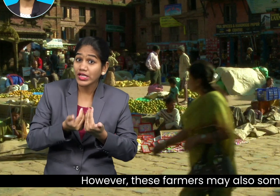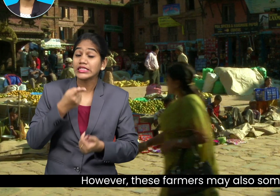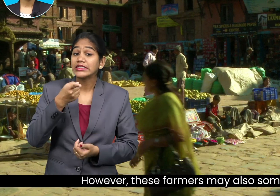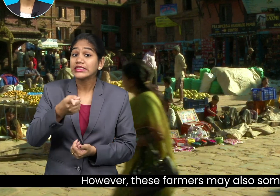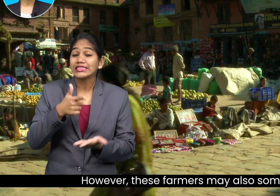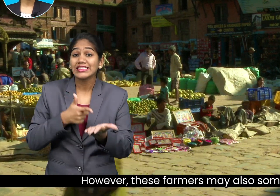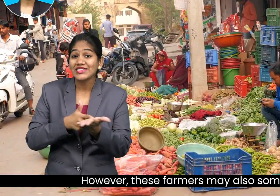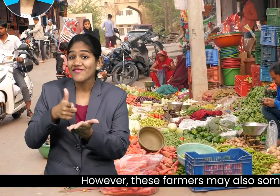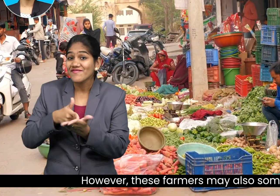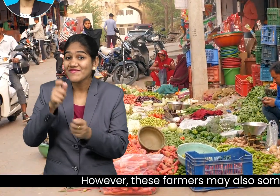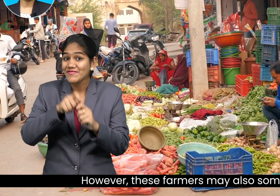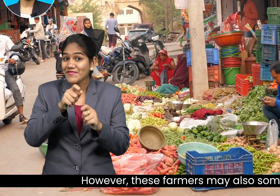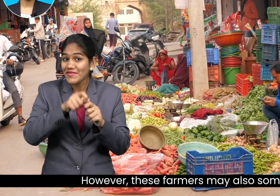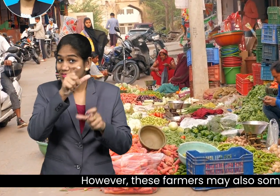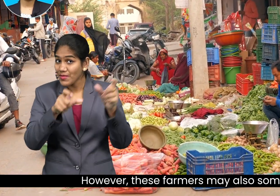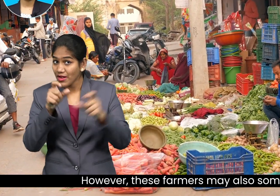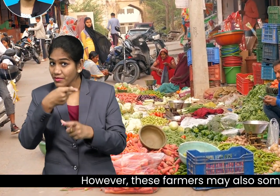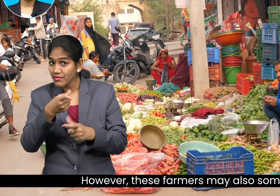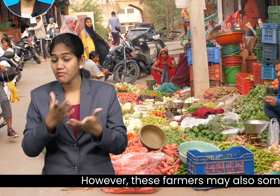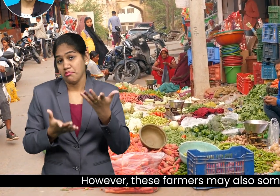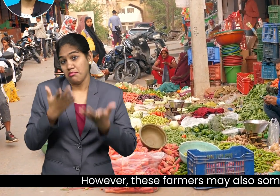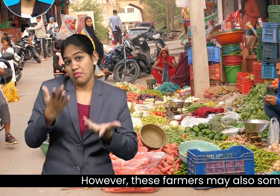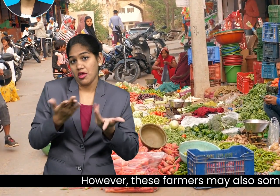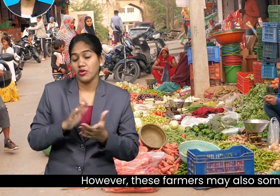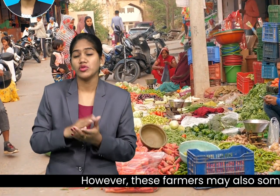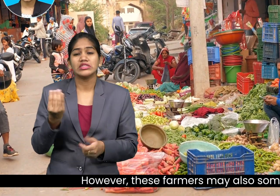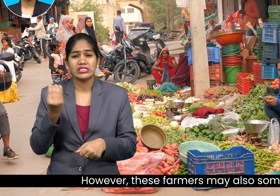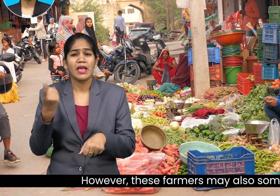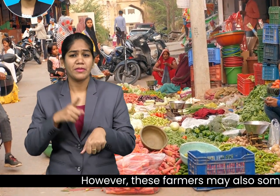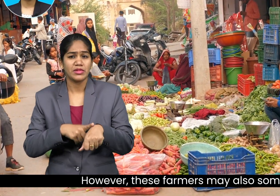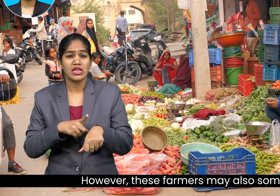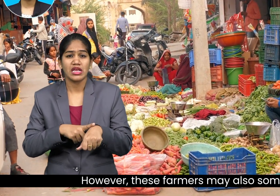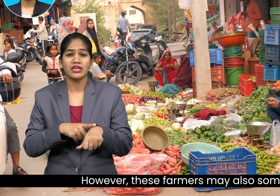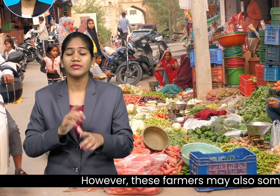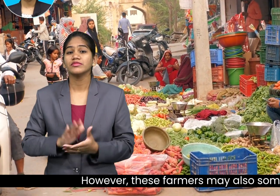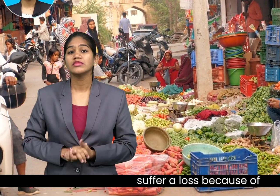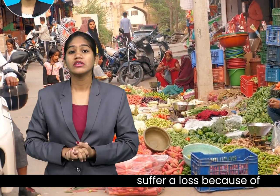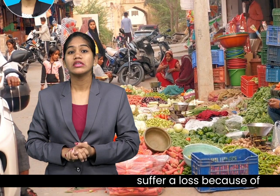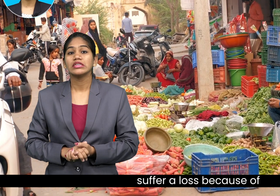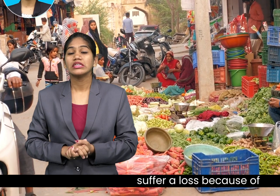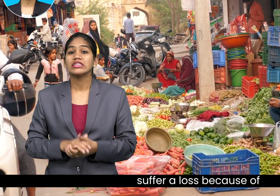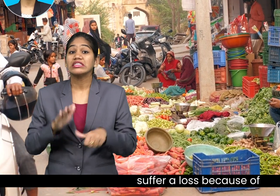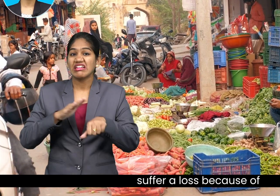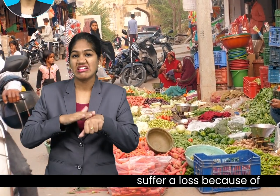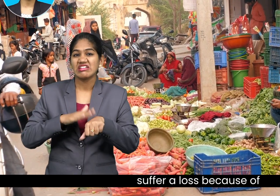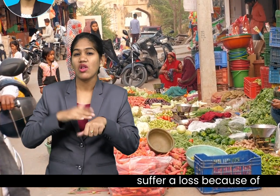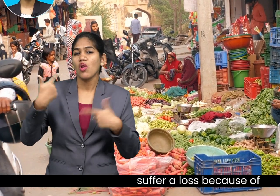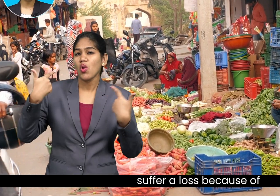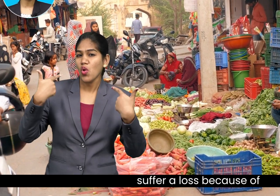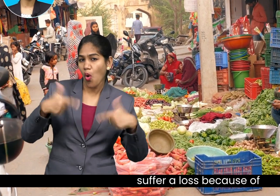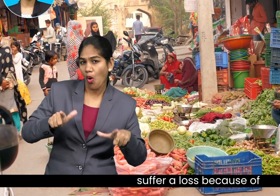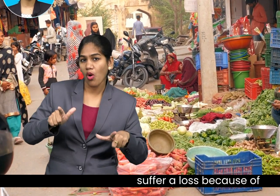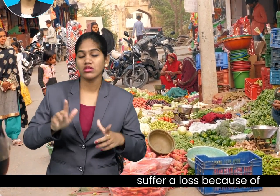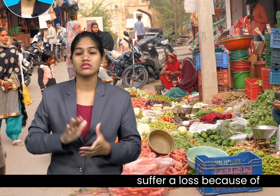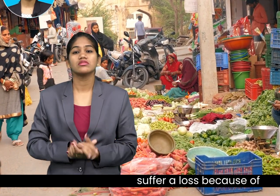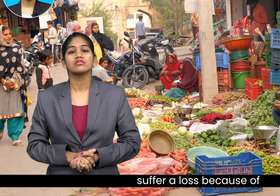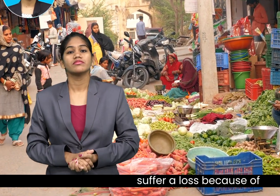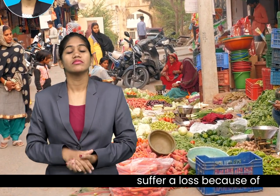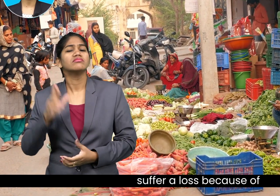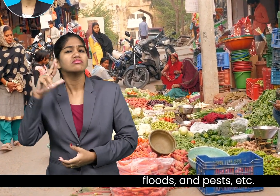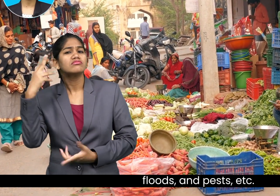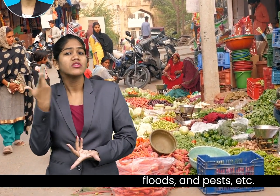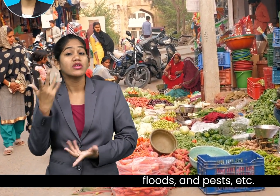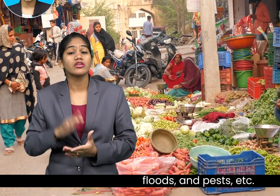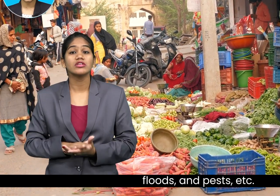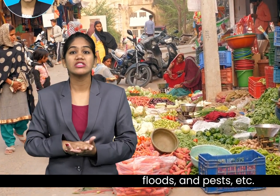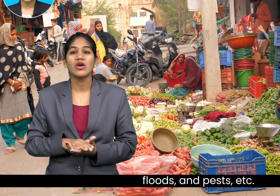However, these farmers may also sometimes suffer a loss